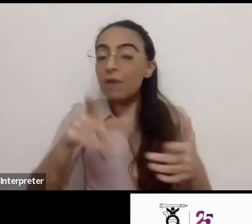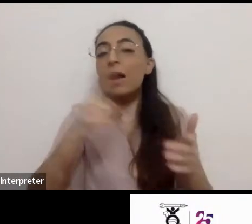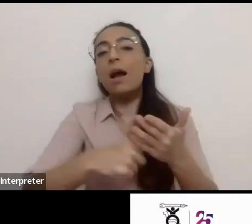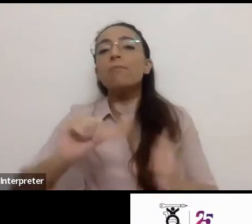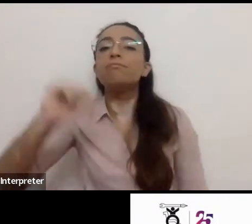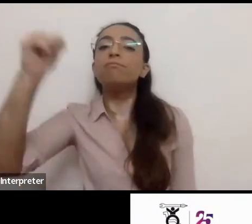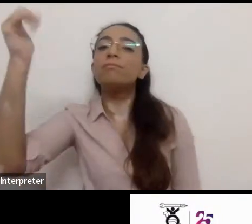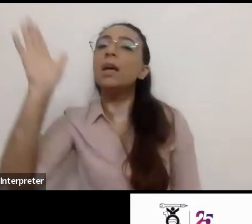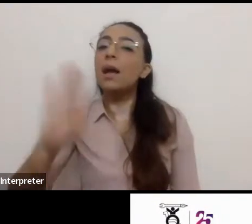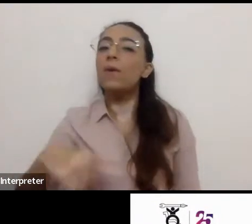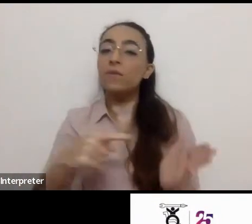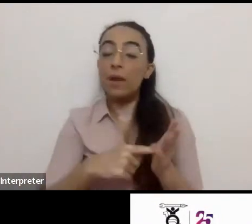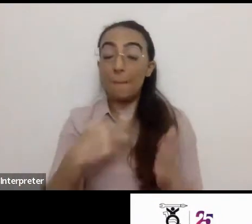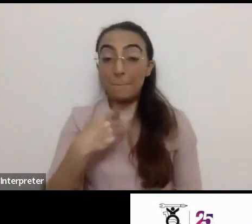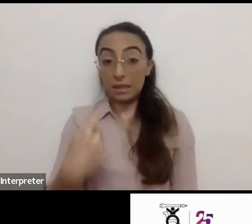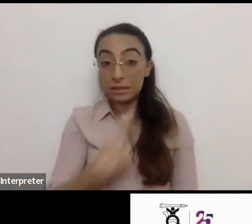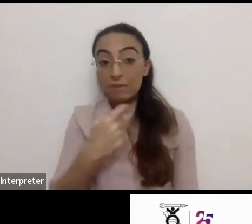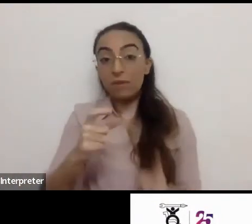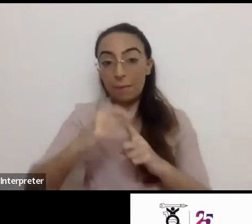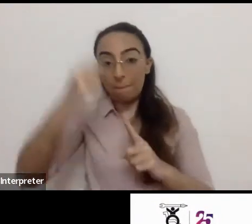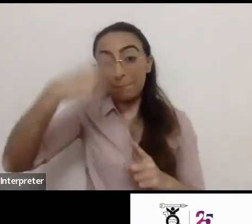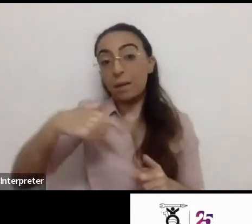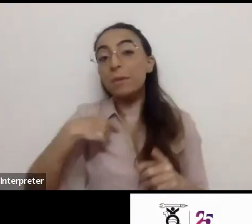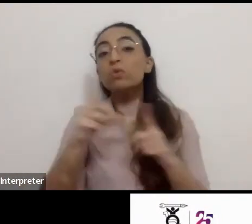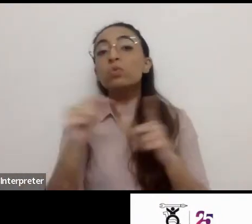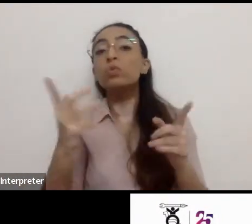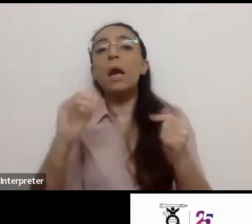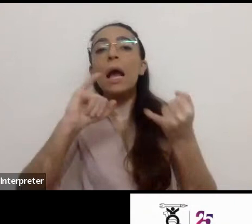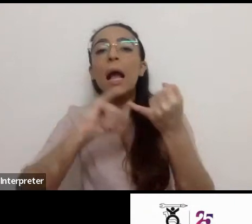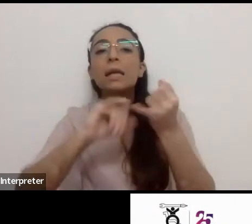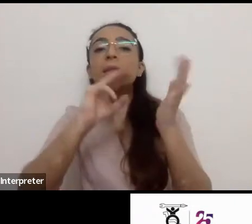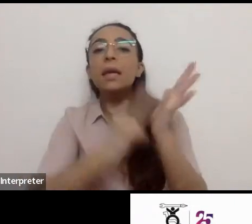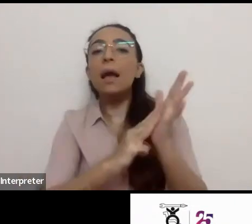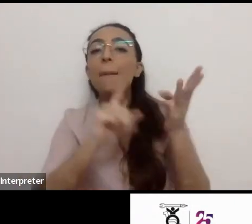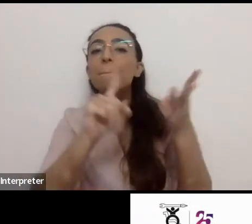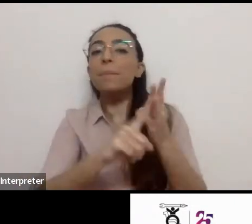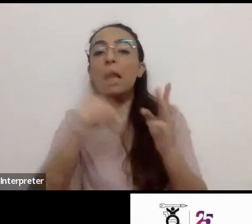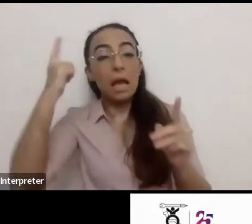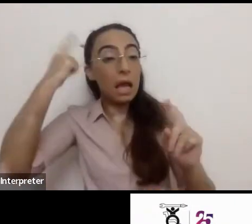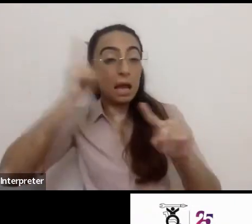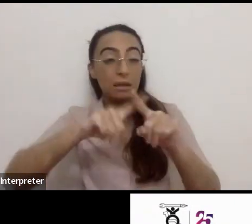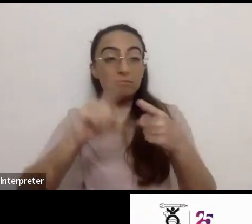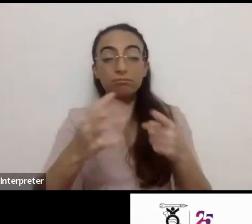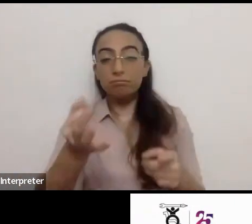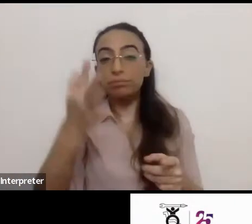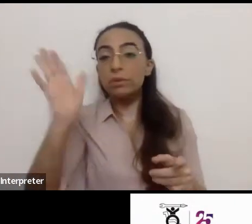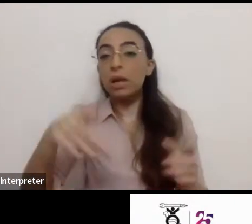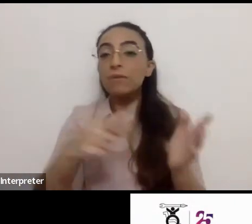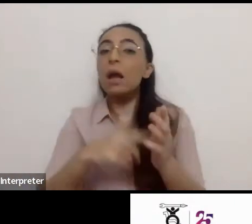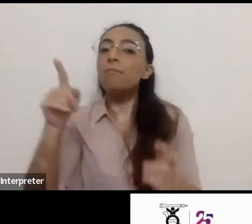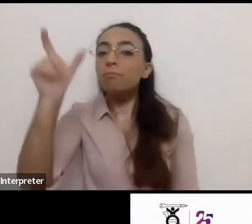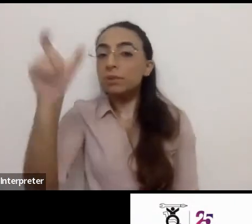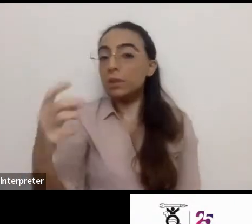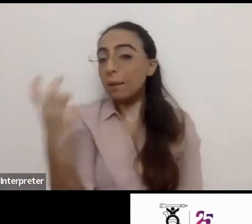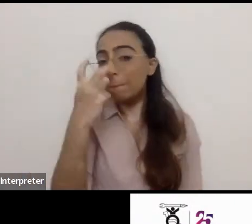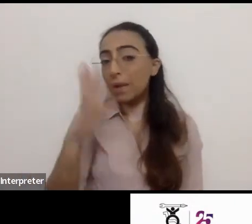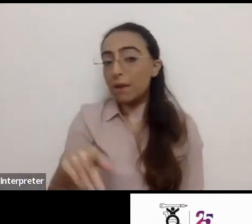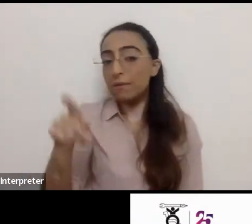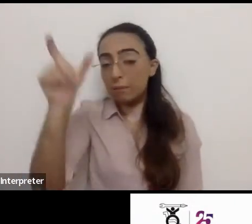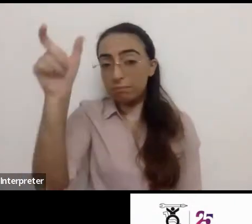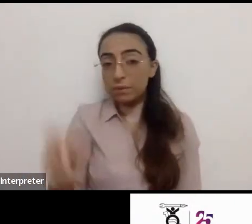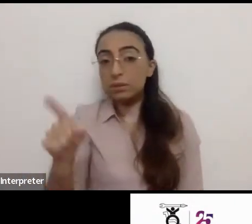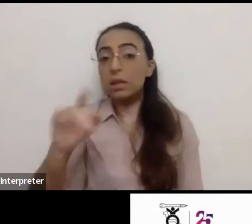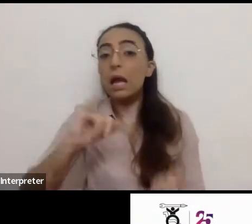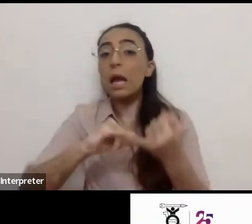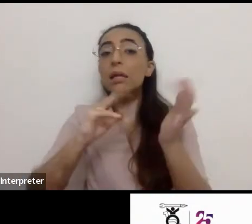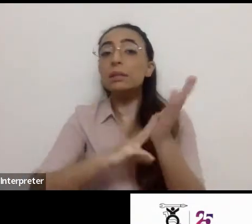couple of things we've tried to do. One is we have a full-time SME expert who's also, in our case, visually impaired, but who's playing